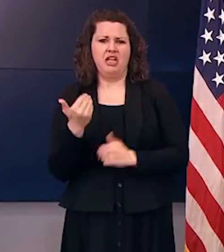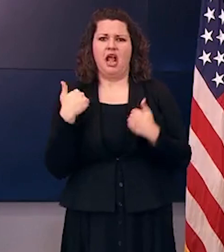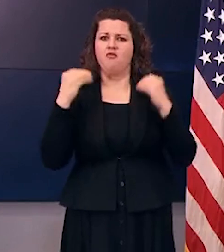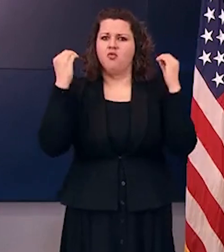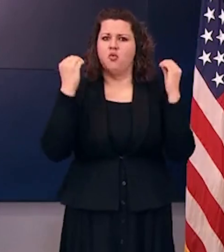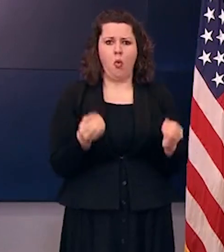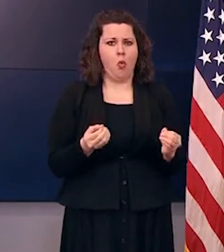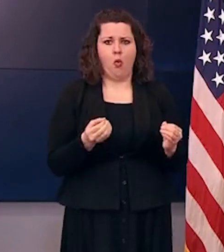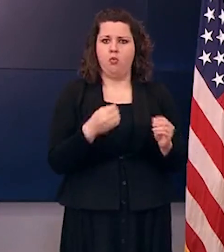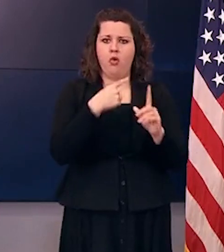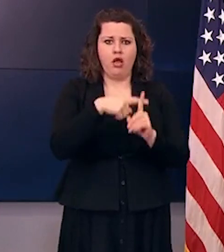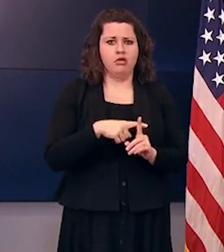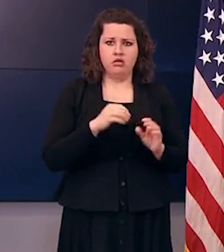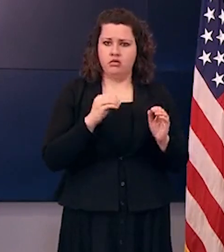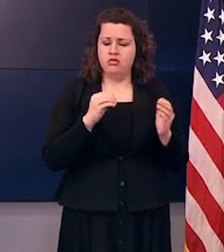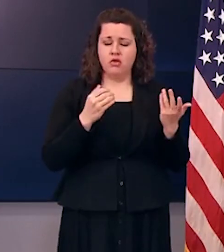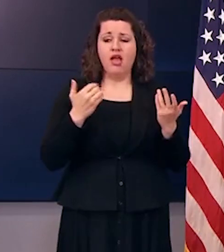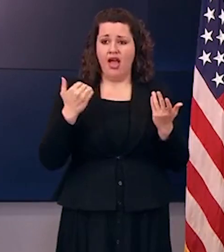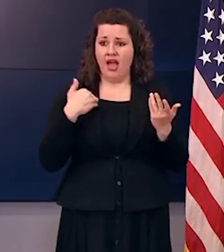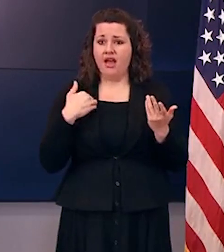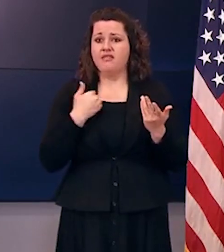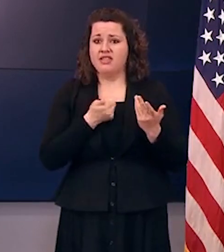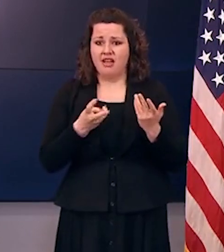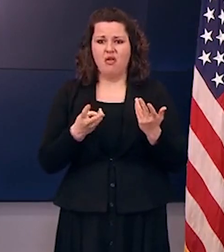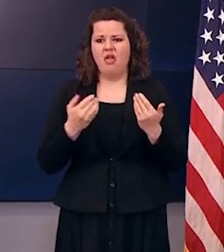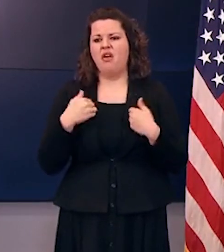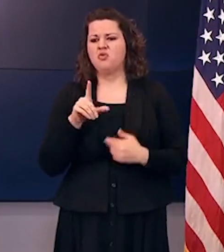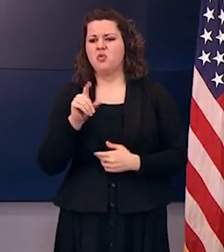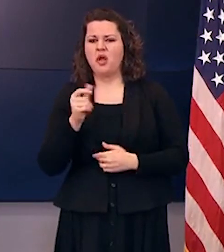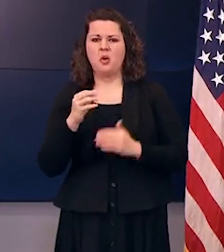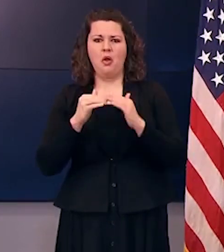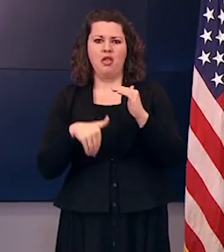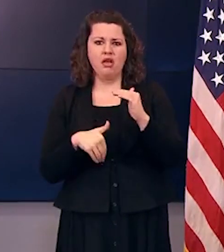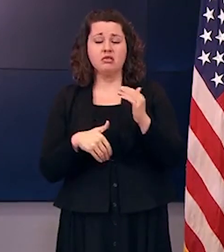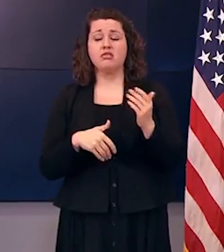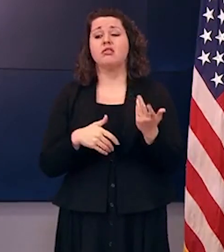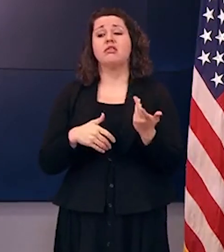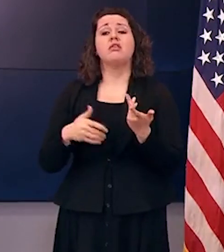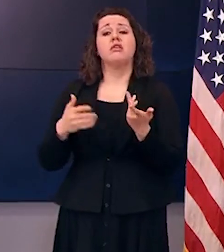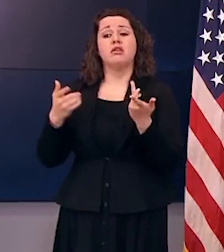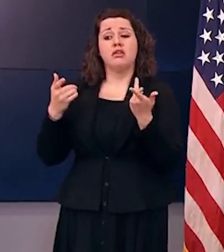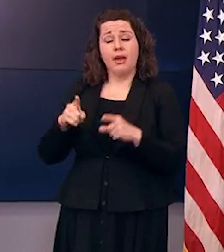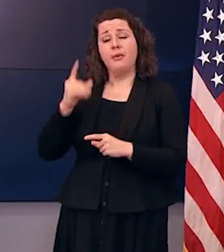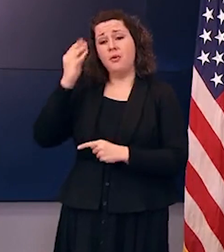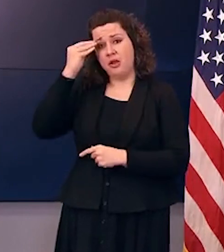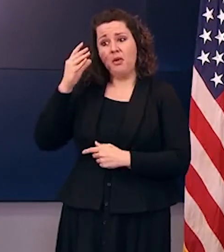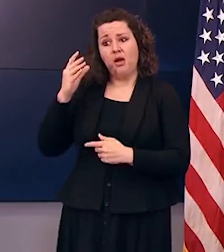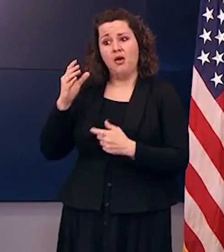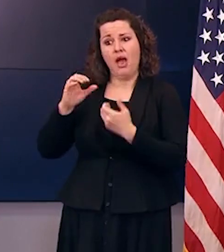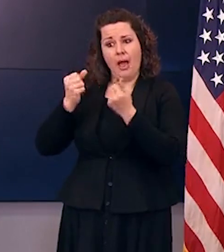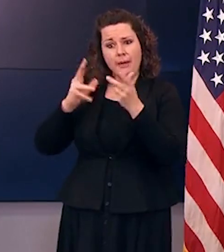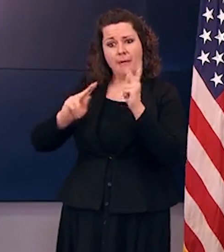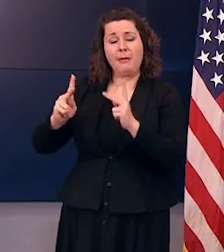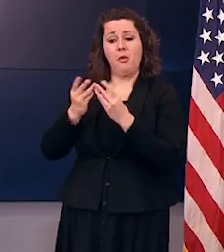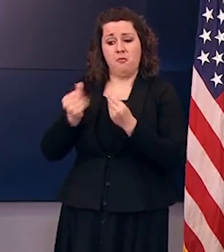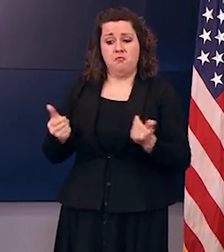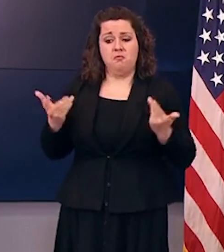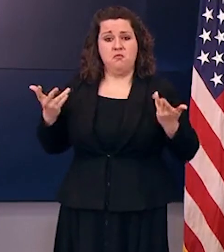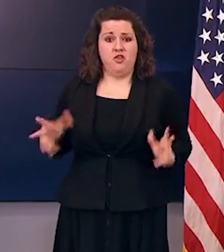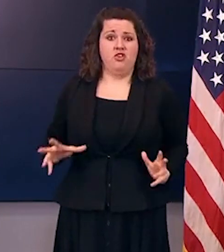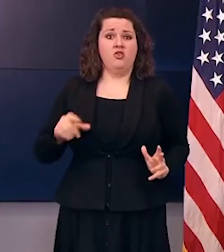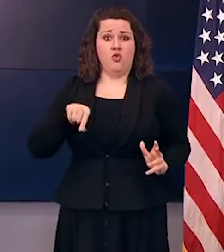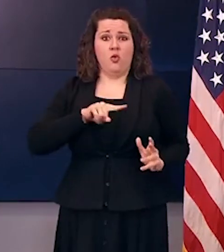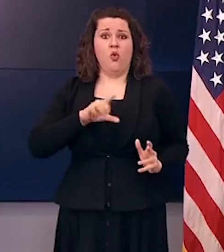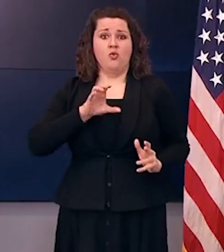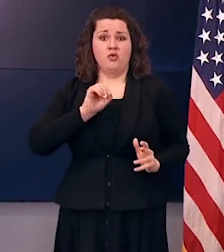cases whatsoever. We have a significant amount that have 20 or fewer, and then when you take into account the number that have recovered in those